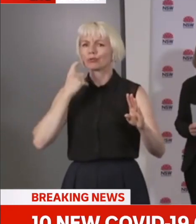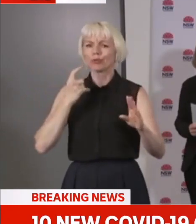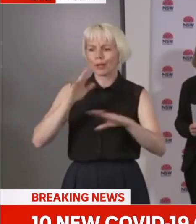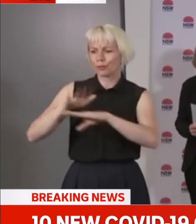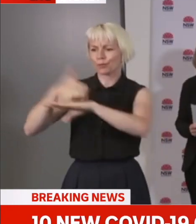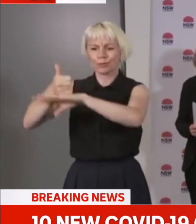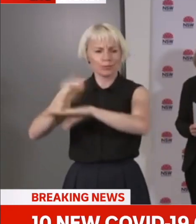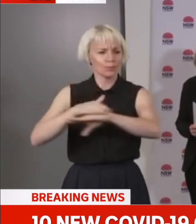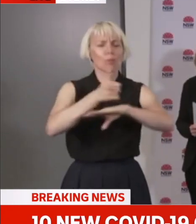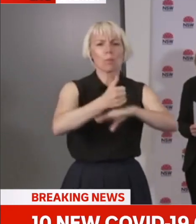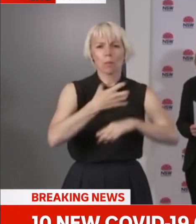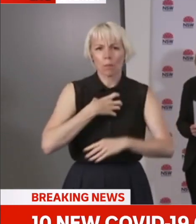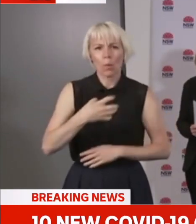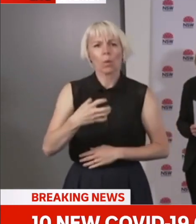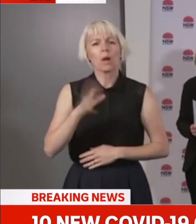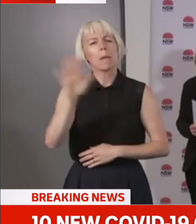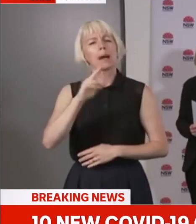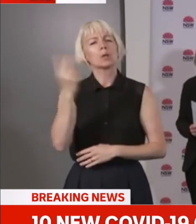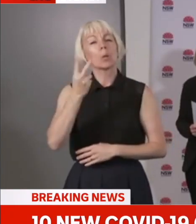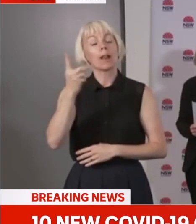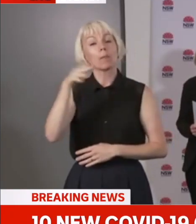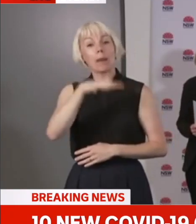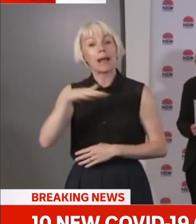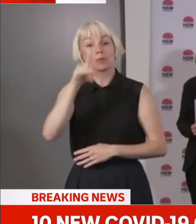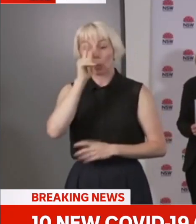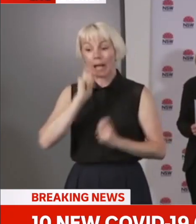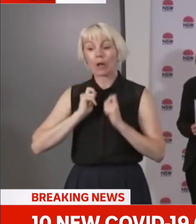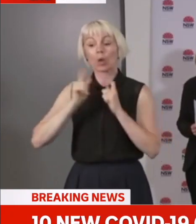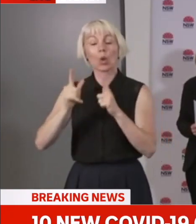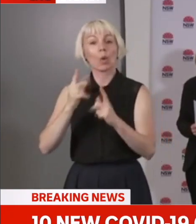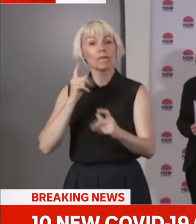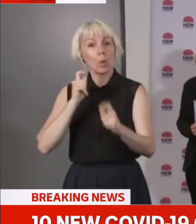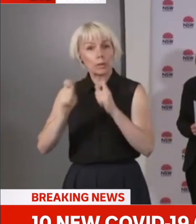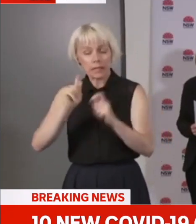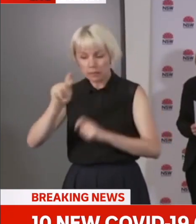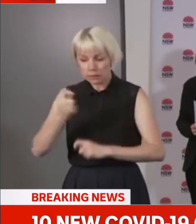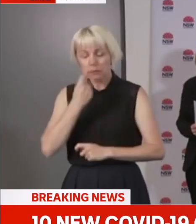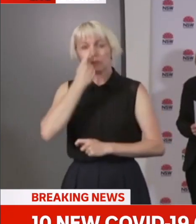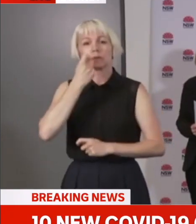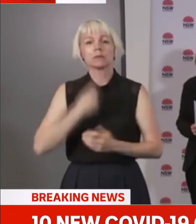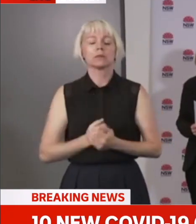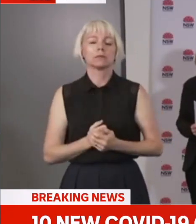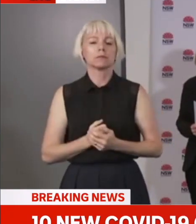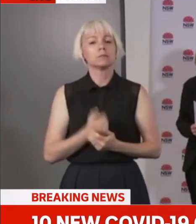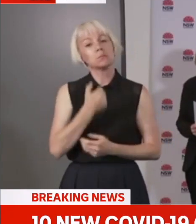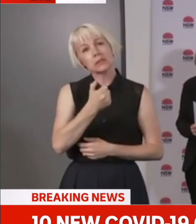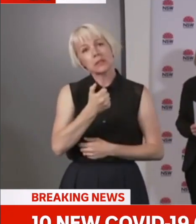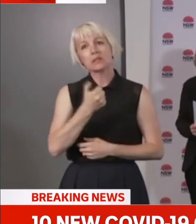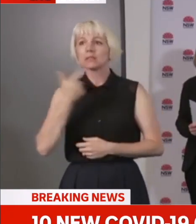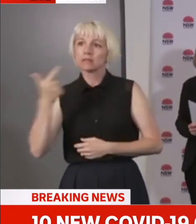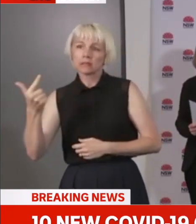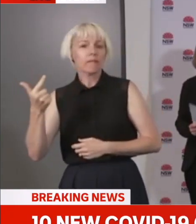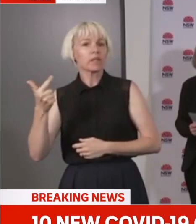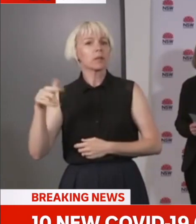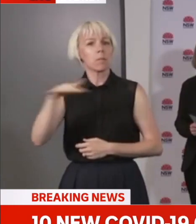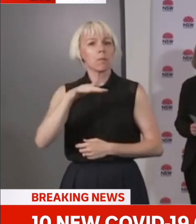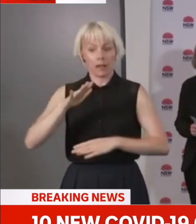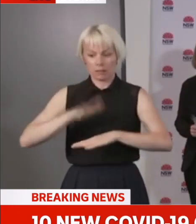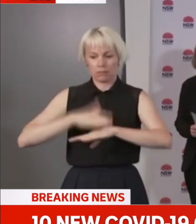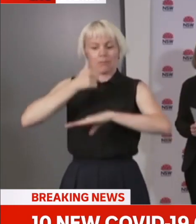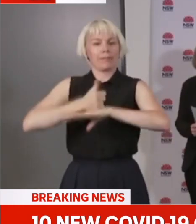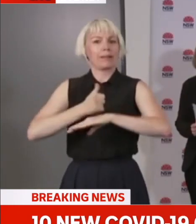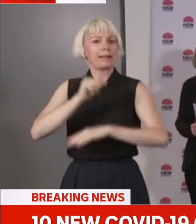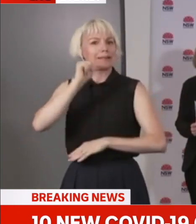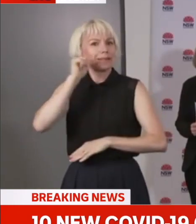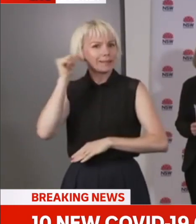dozen places you can go get tested, including over the weekend, which Minister Hazzard will outline. 6 or 7 of those were popped up or stood up yesterday